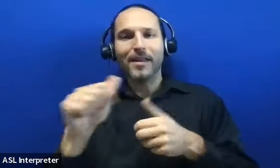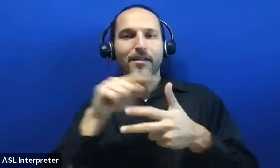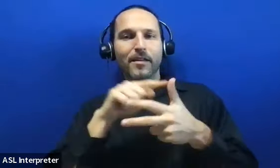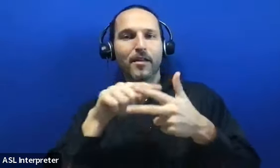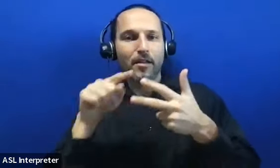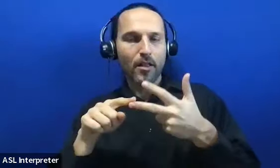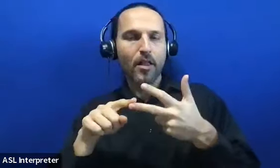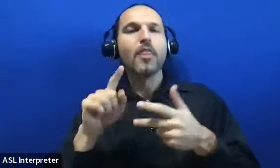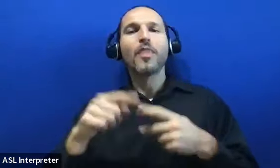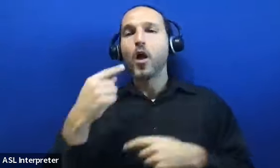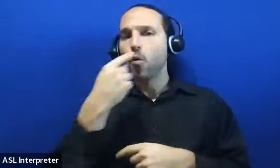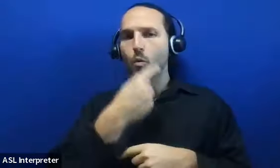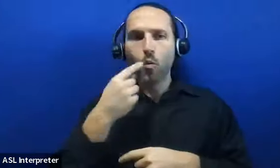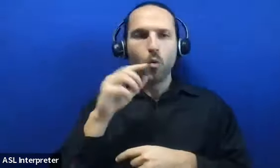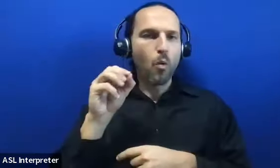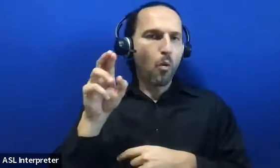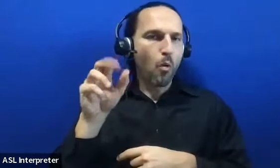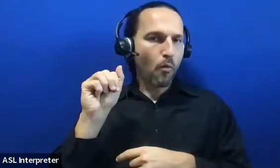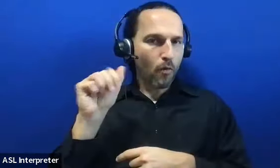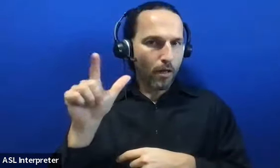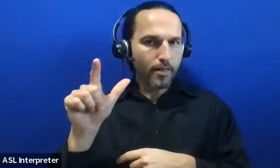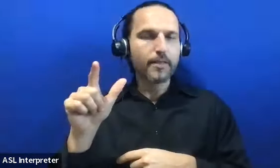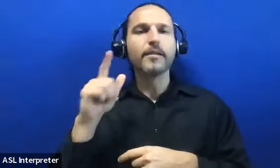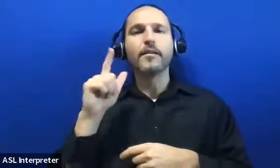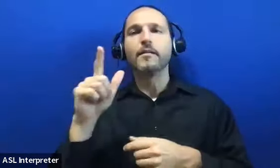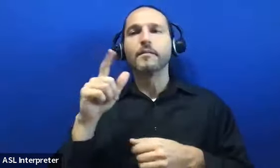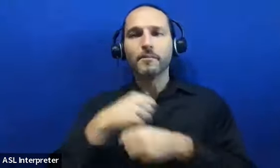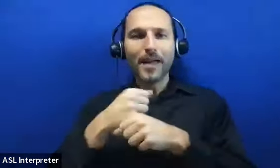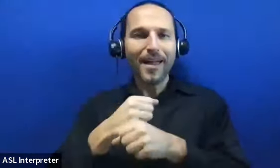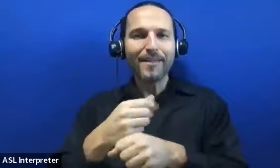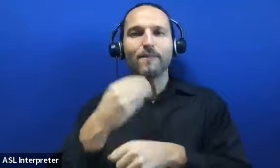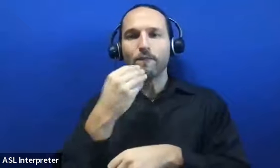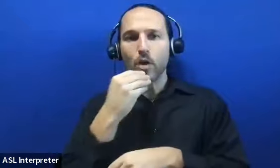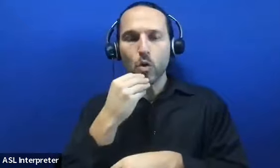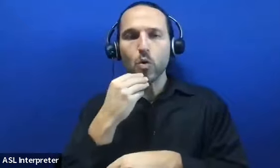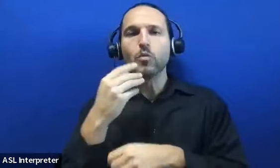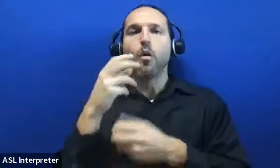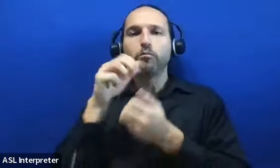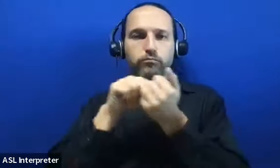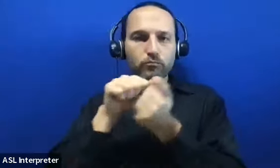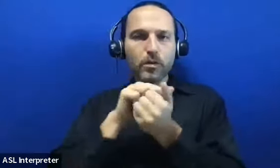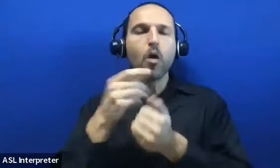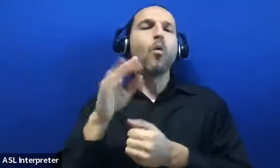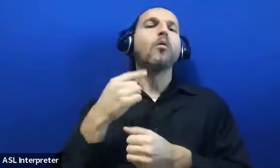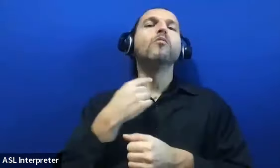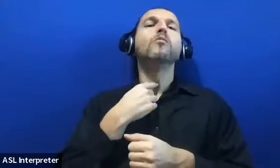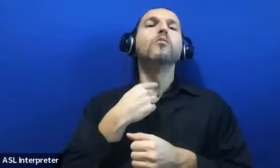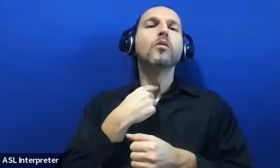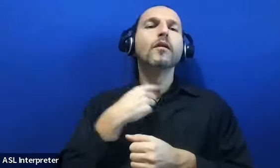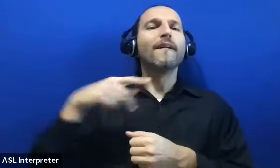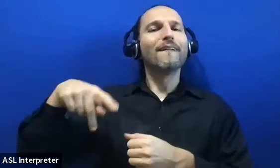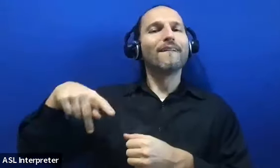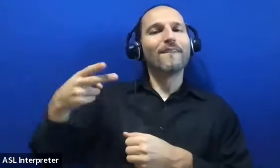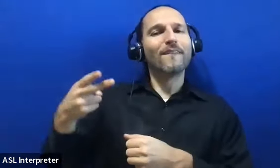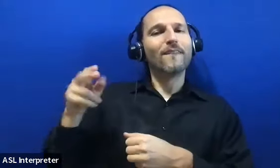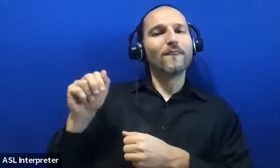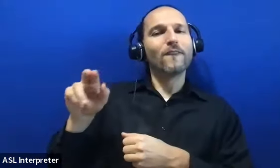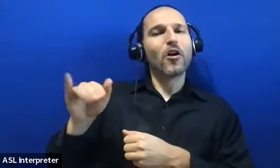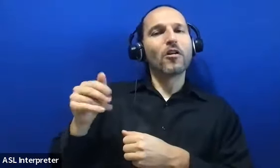be during the oral phase when we are preparing the food. It could be during the pharyngeal phase when we're actually